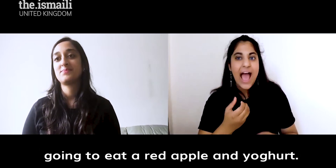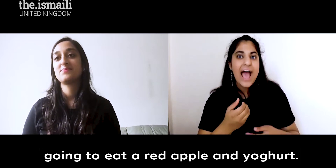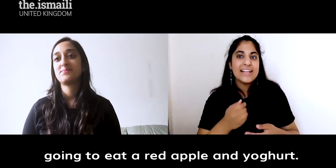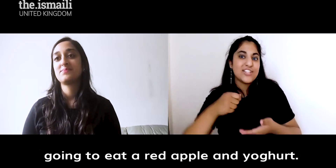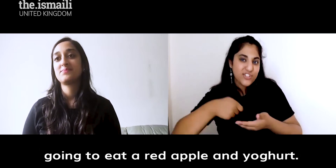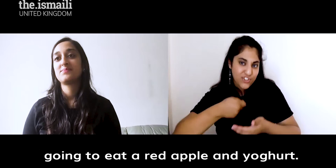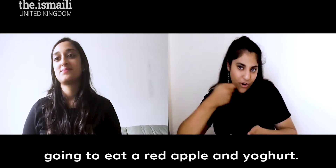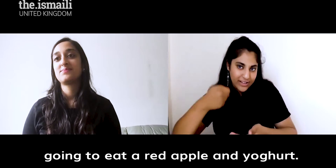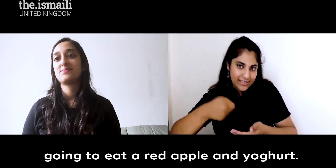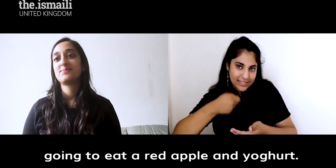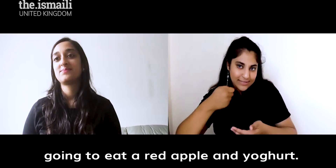and yogurt.